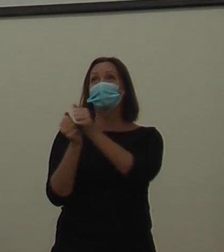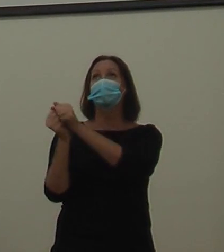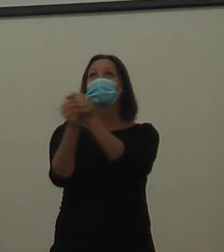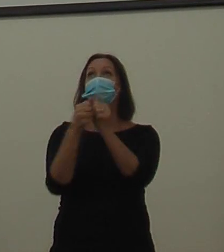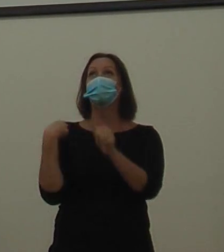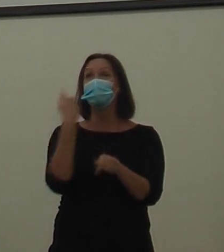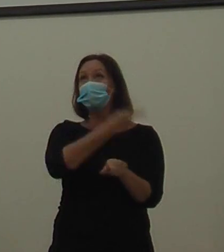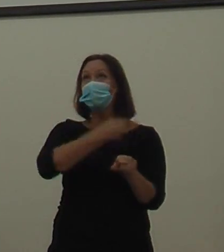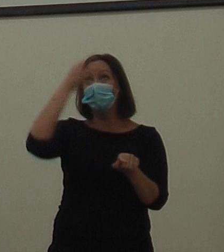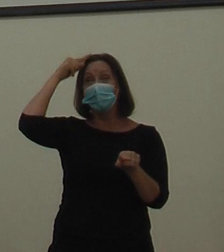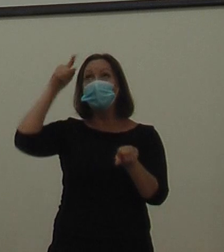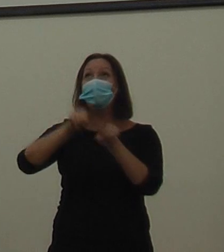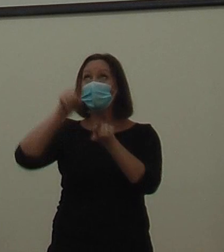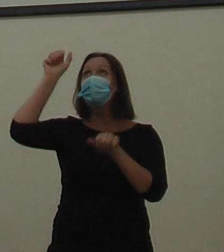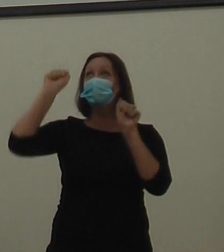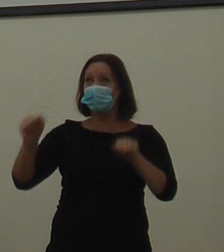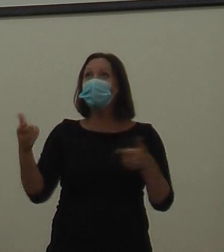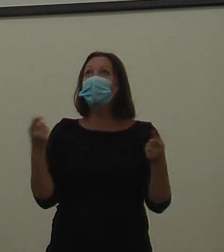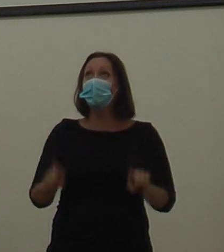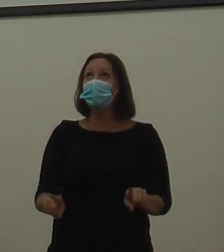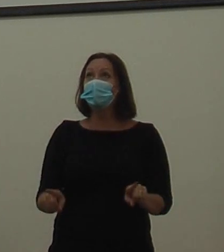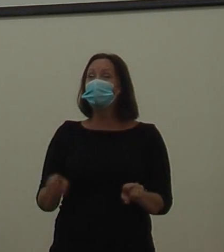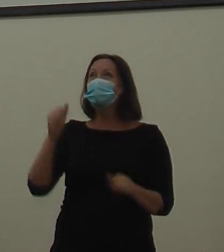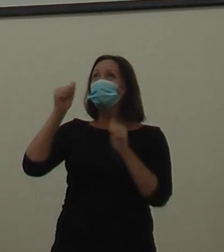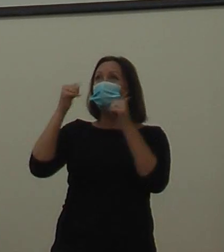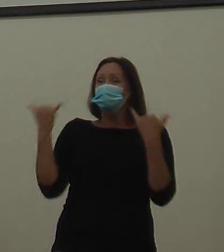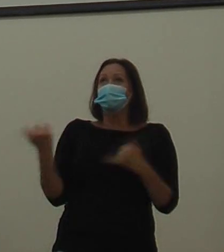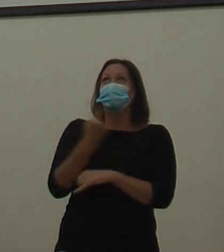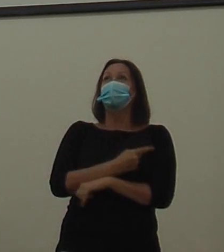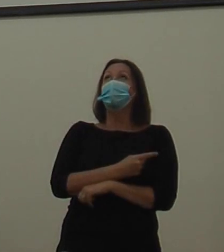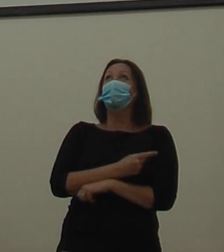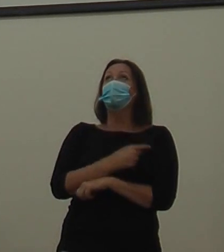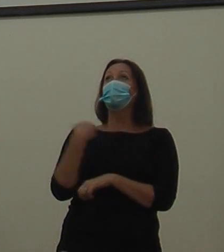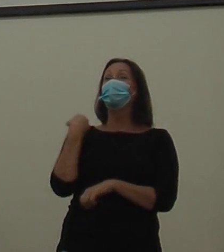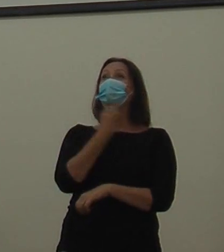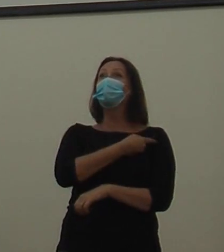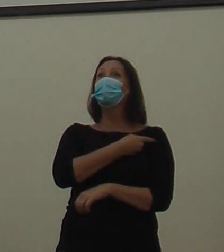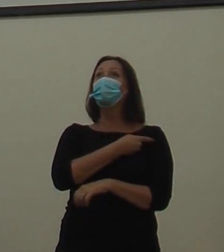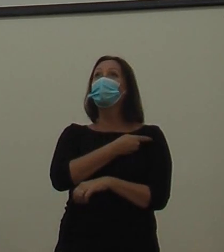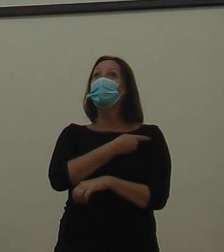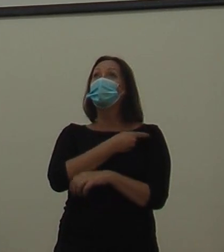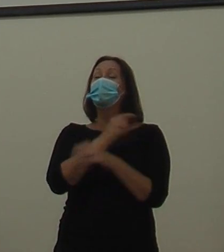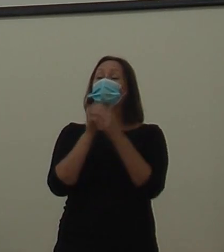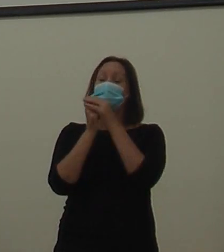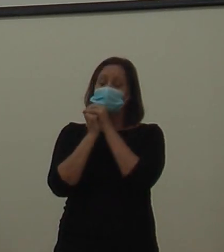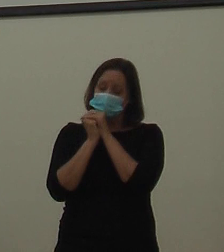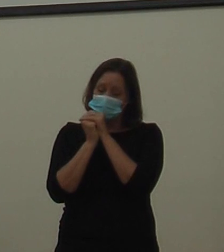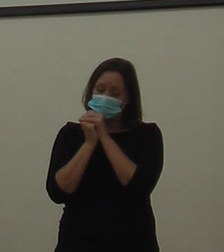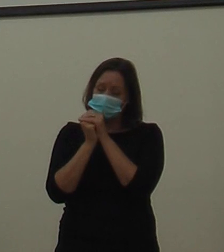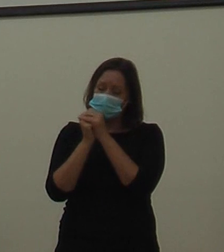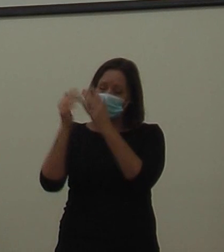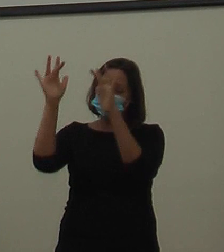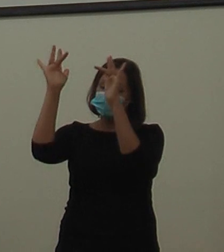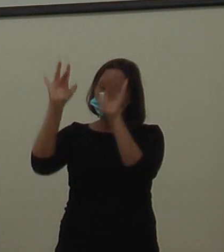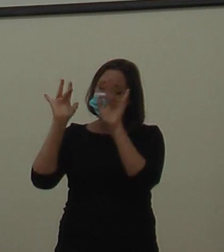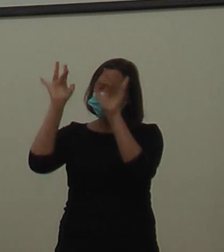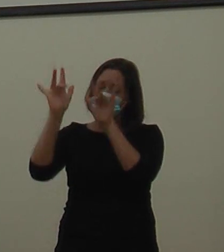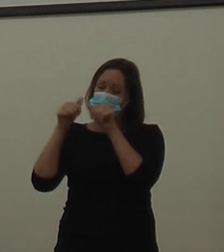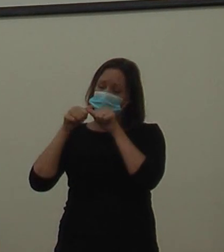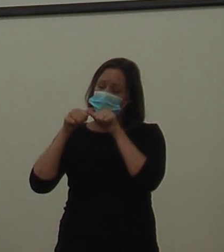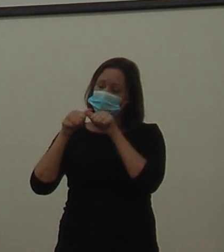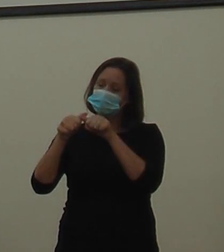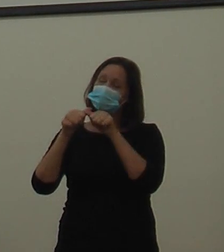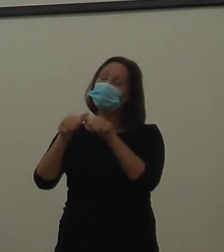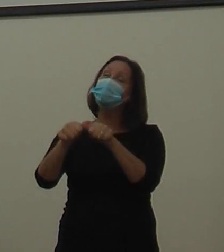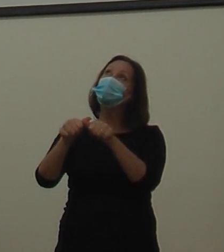we, this morning, we bow our heads and say, Father, have mercy on us and continue